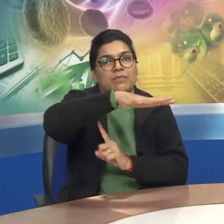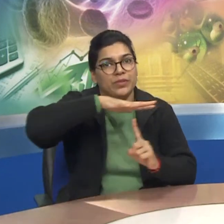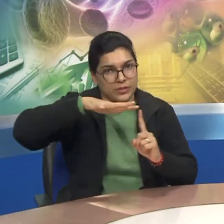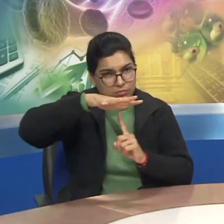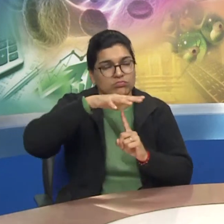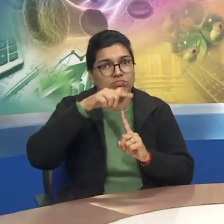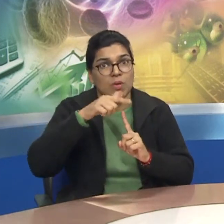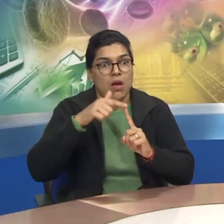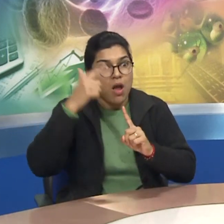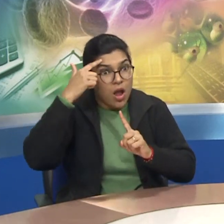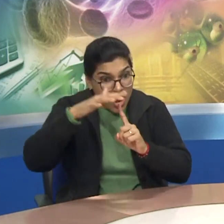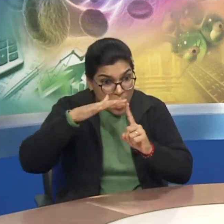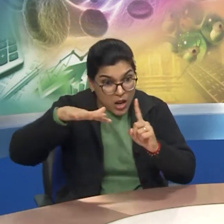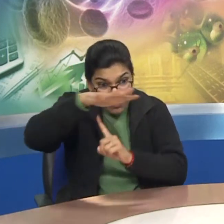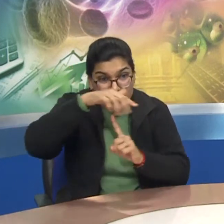its environment.